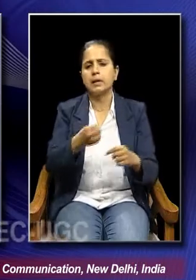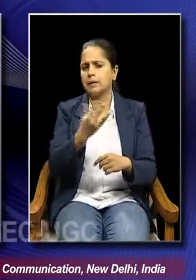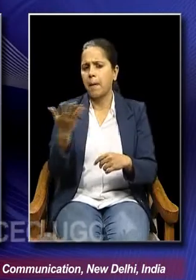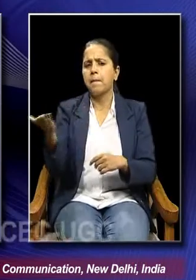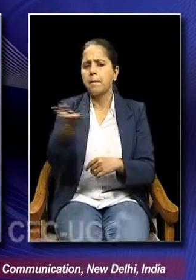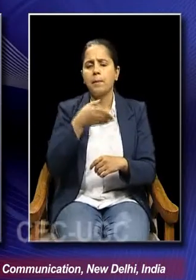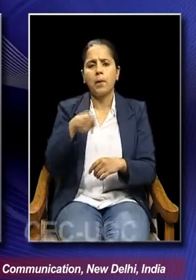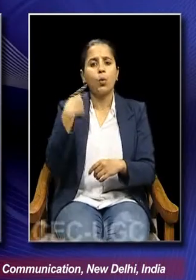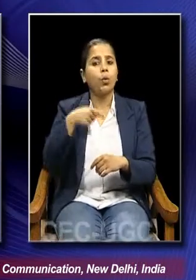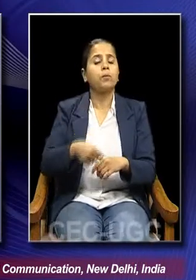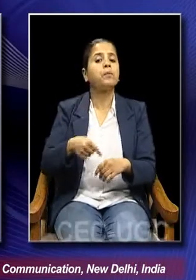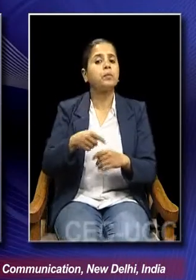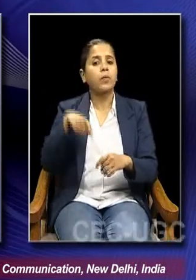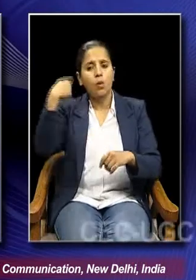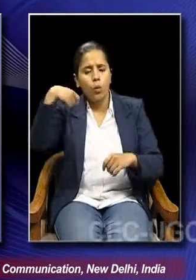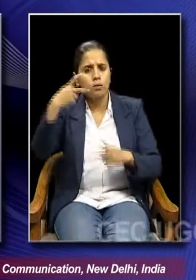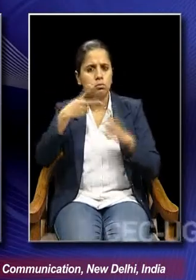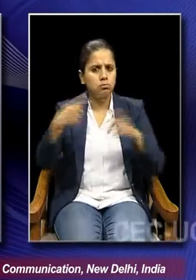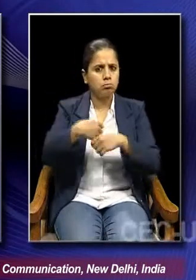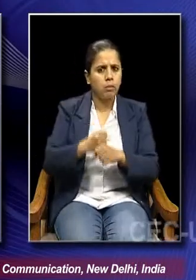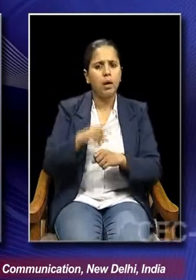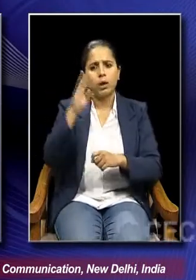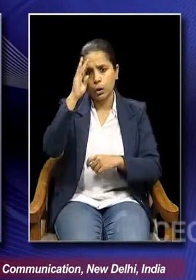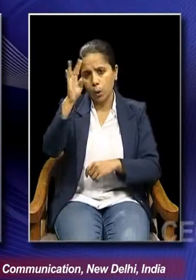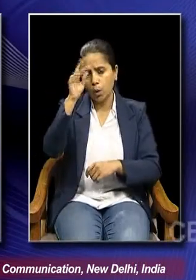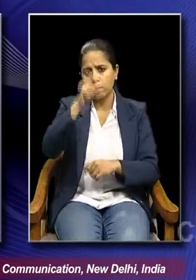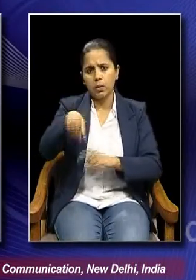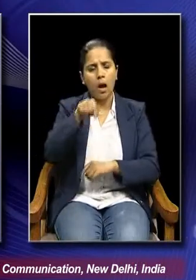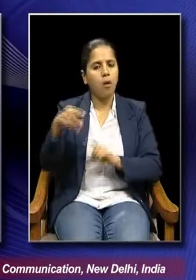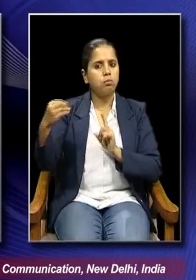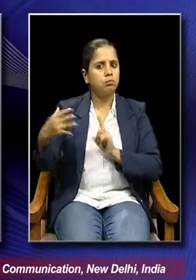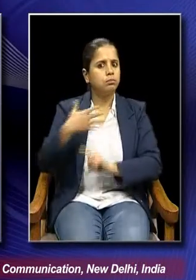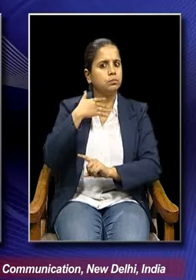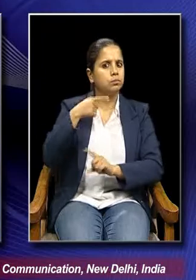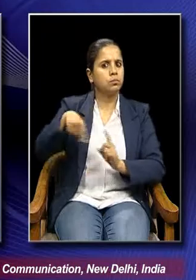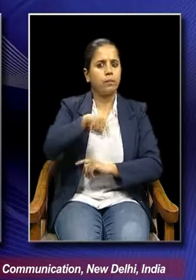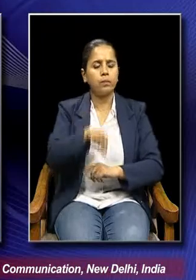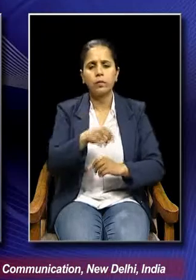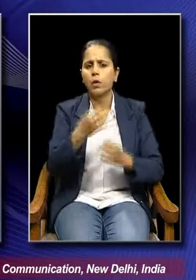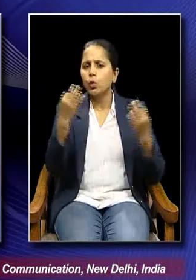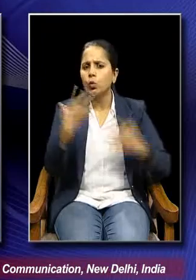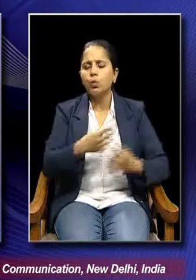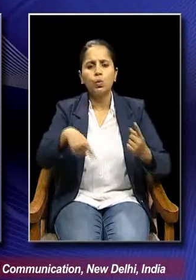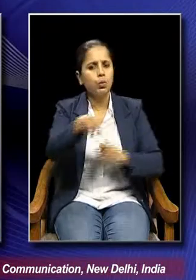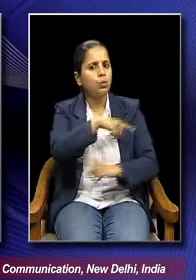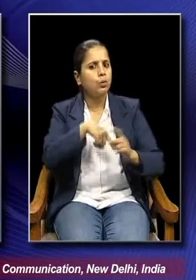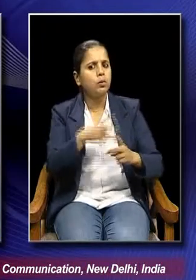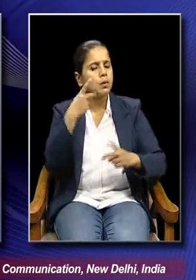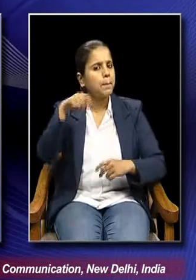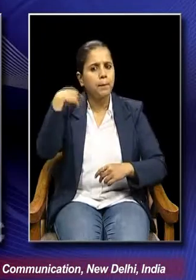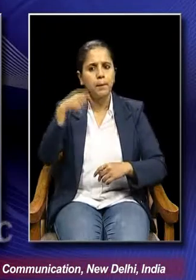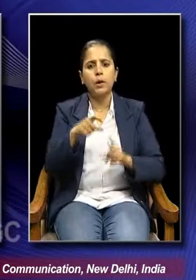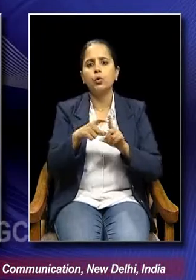film theoreticians that how Bimal Roy was also influenced by neorealist cinema, and Do